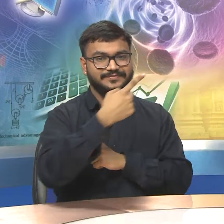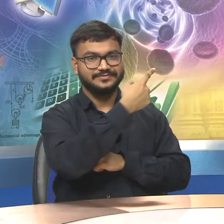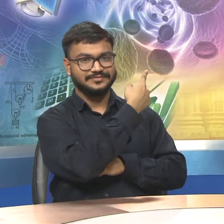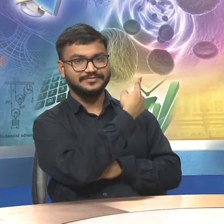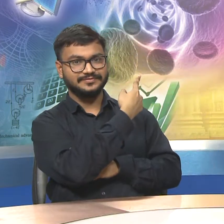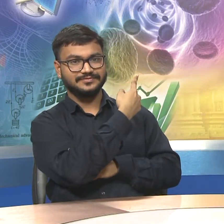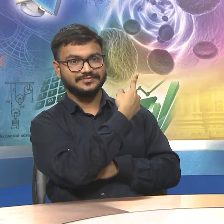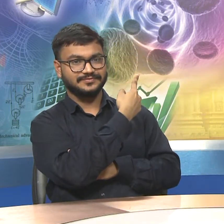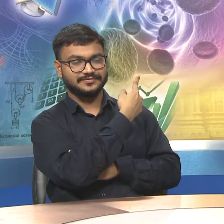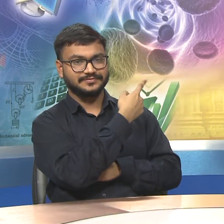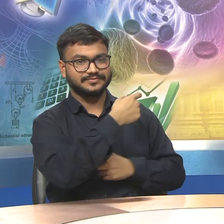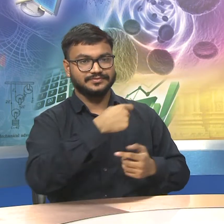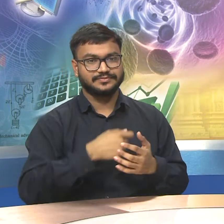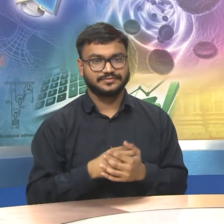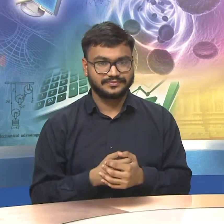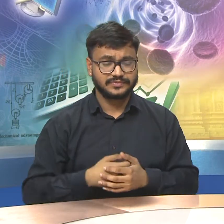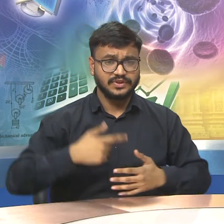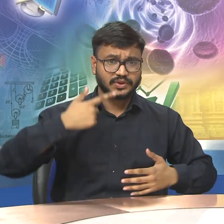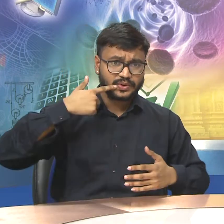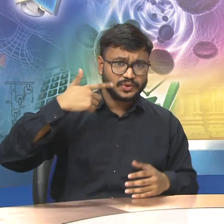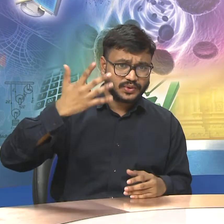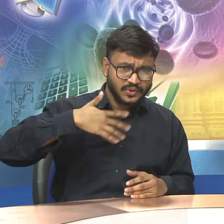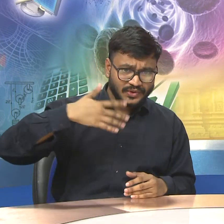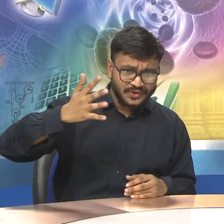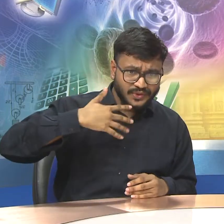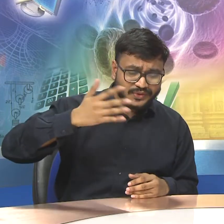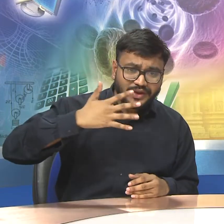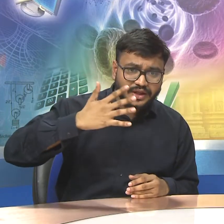So as you can see in the slide, spicy.